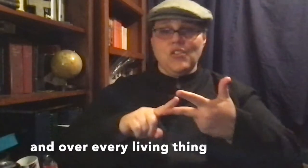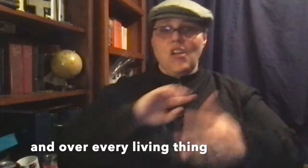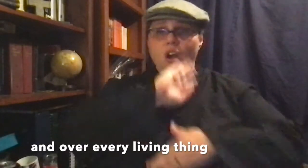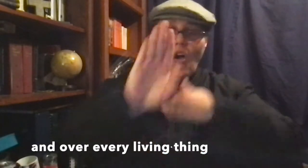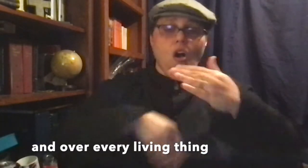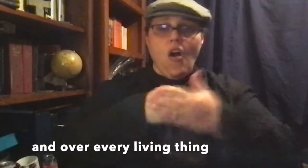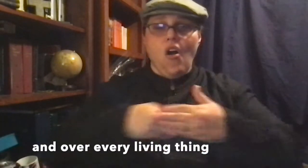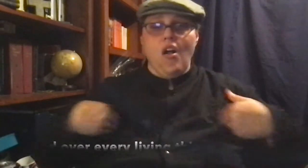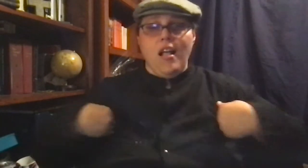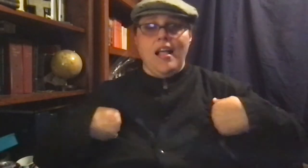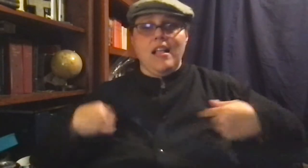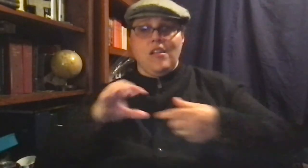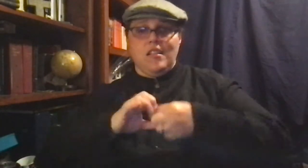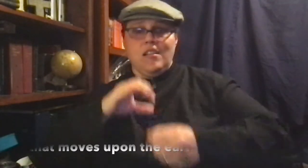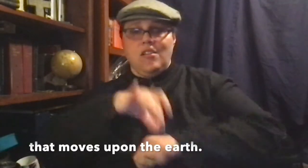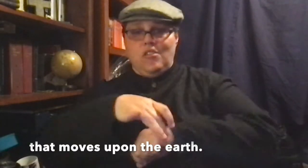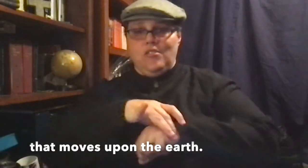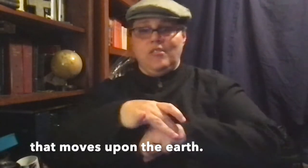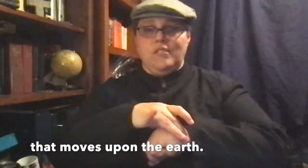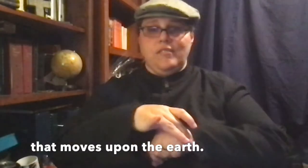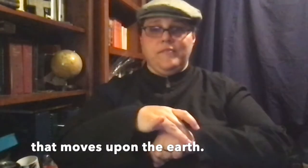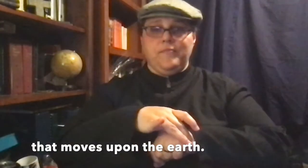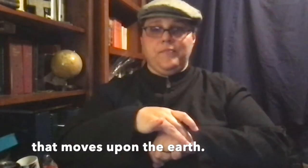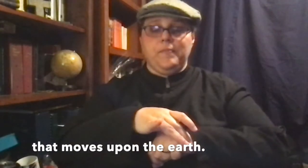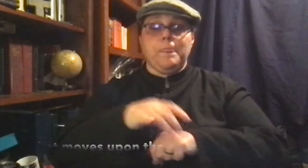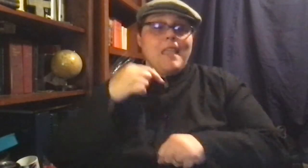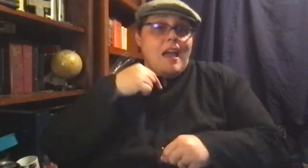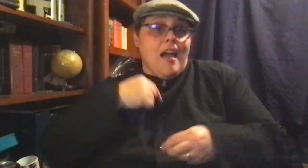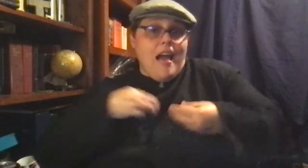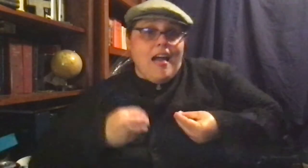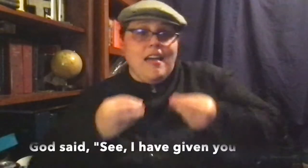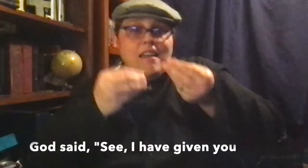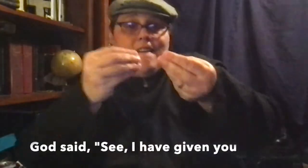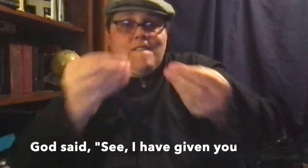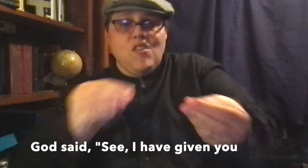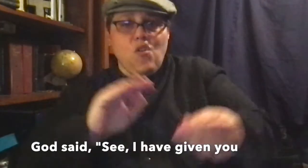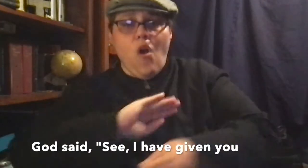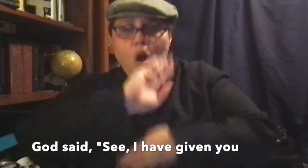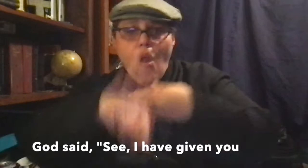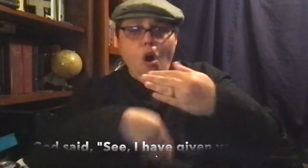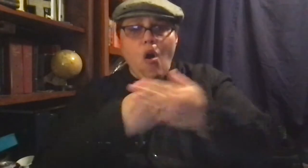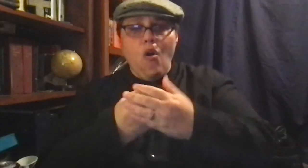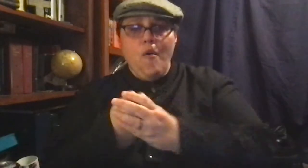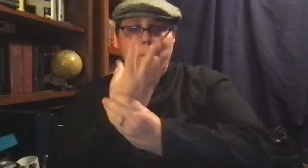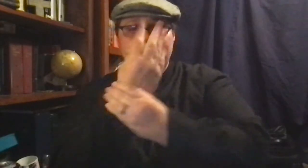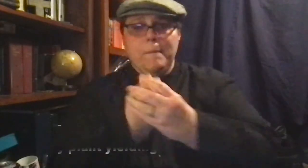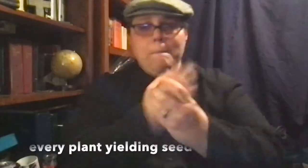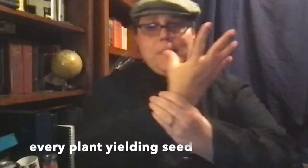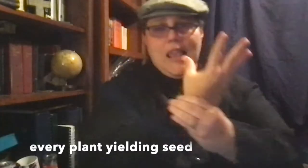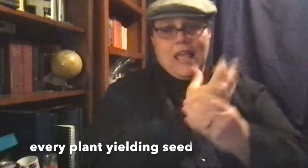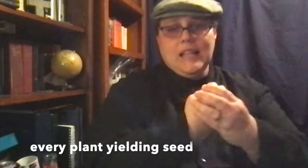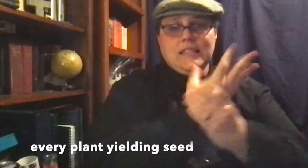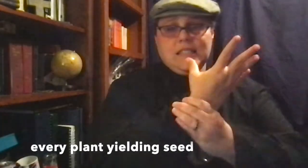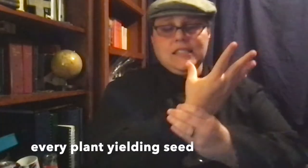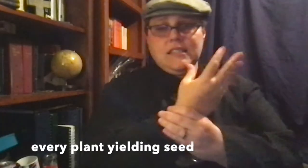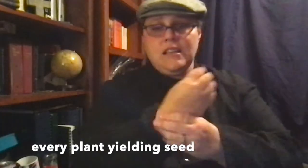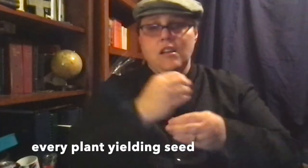and over every living thing that moves upon the earth. God said, see, I have given you every